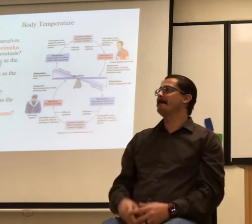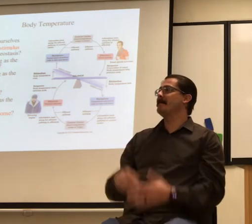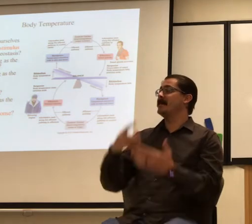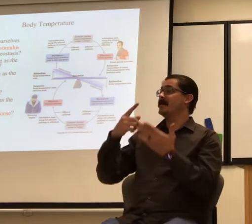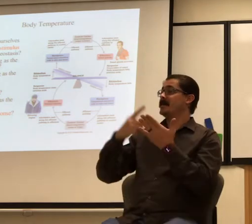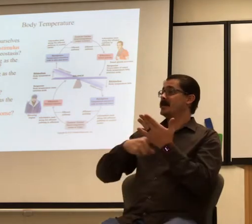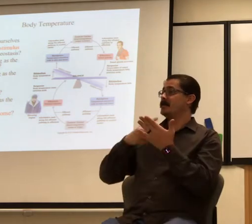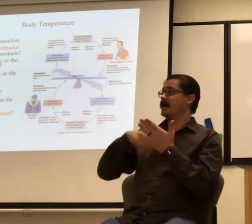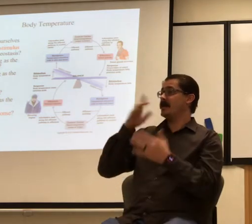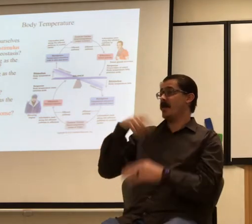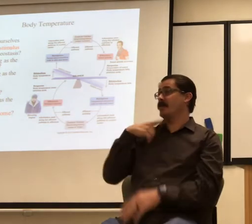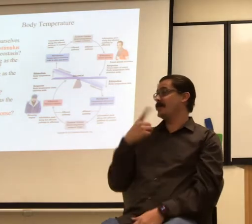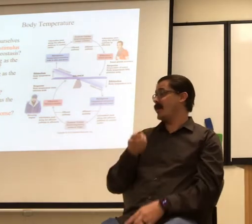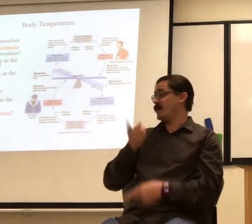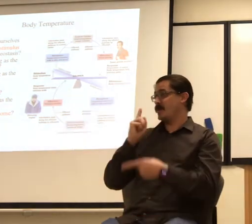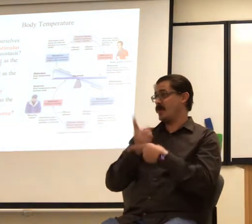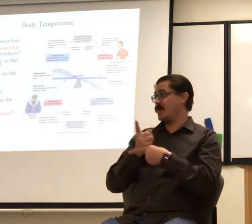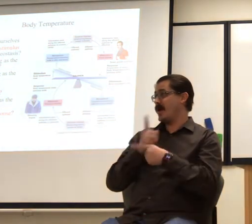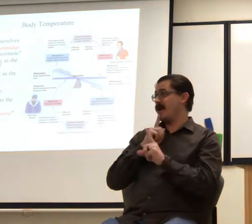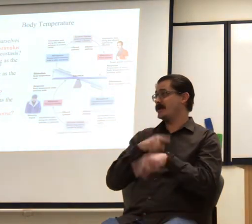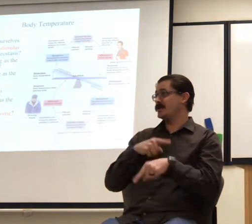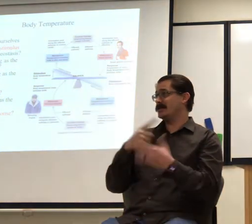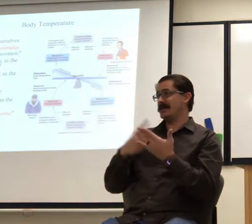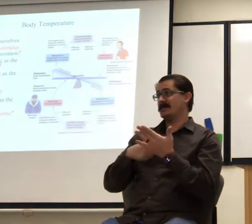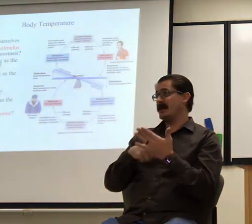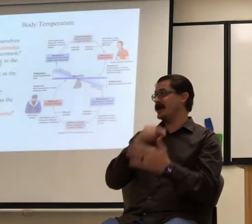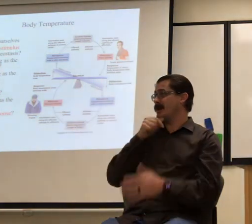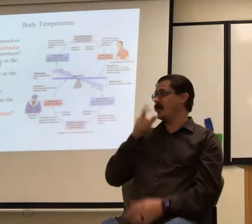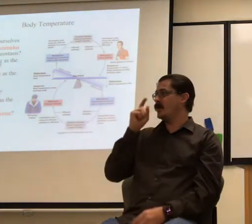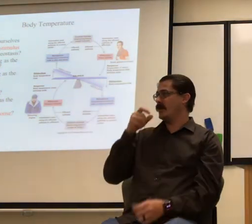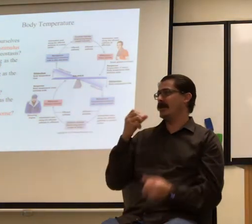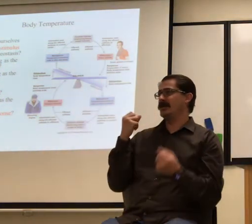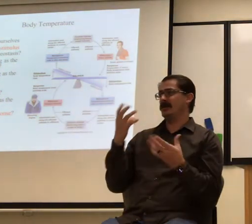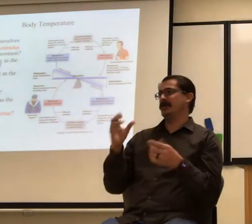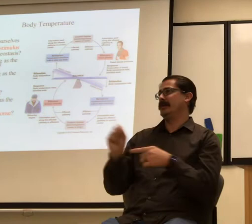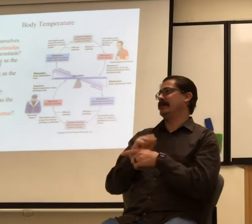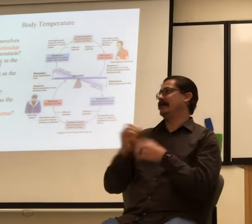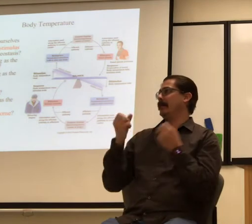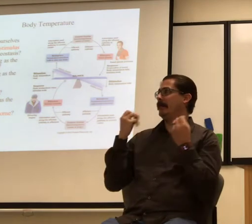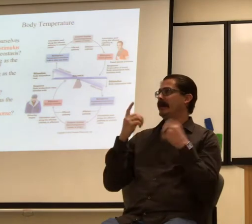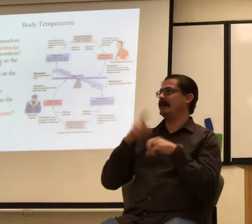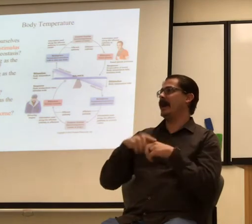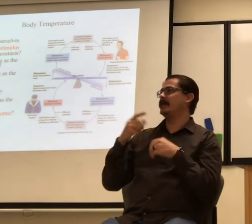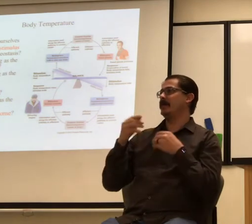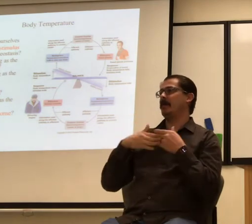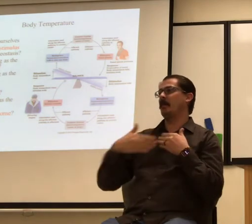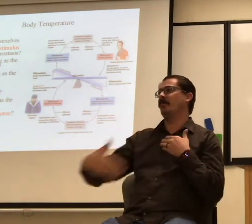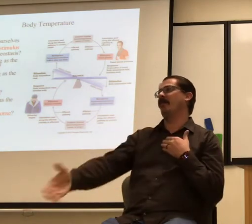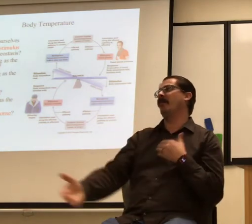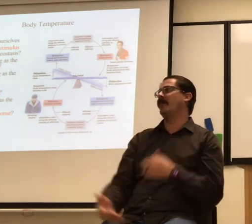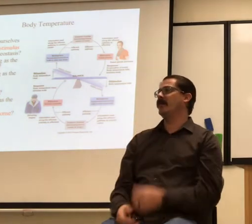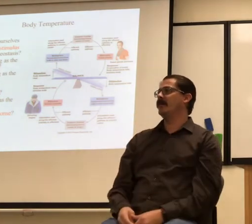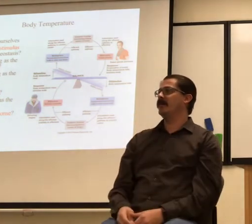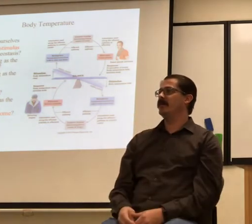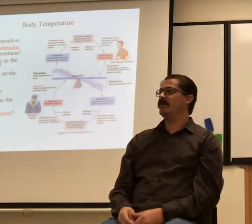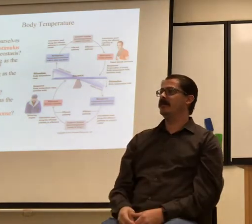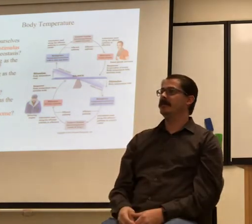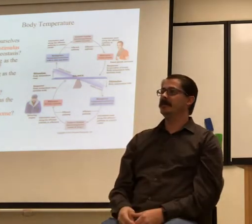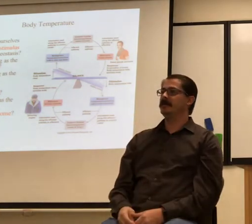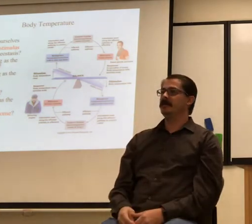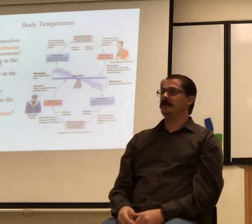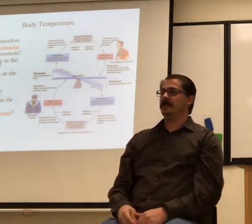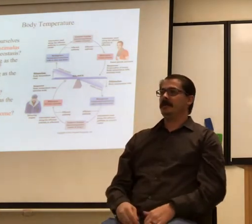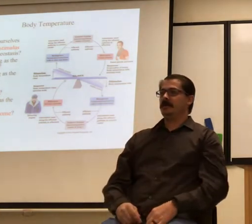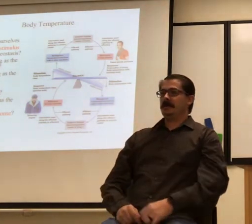Sometimes I just tell you what the right answer is, sometimes I don't, because we're going to do this many more times. I'm just going to move on for a few seconds.